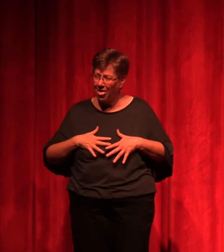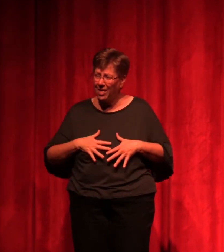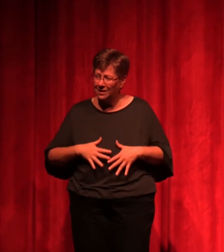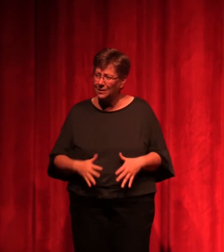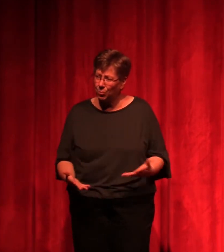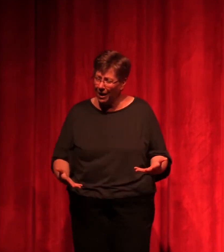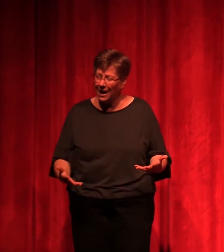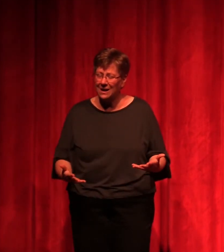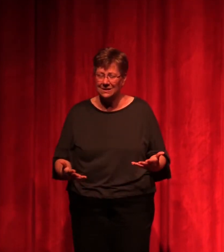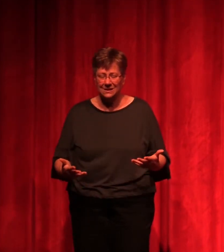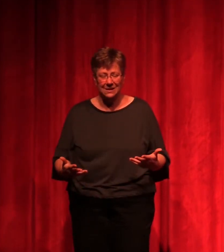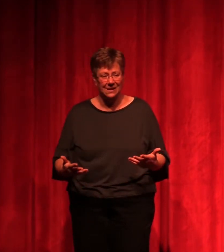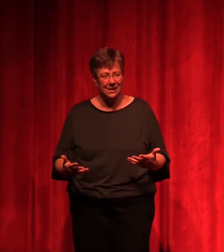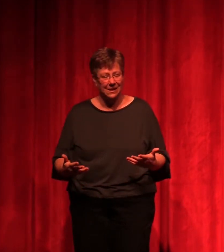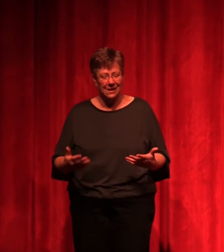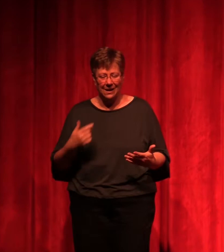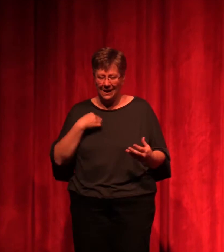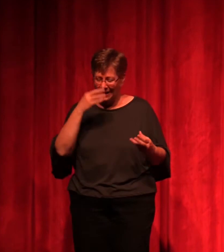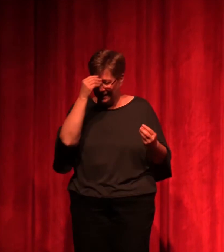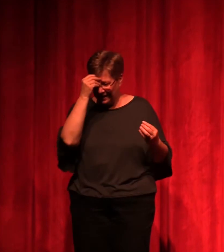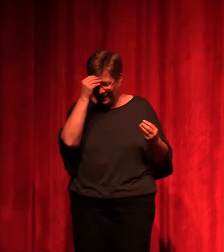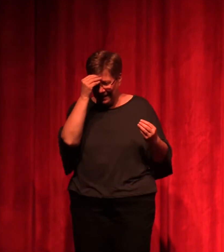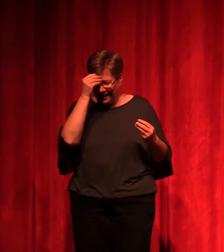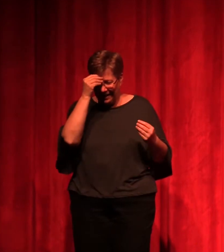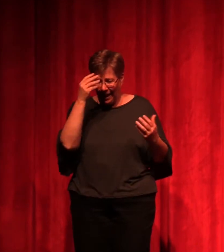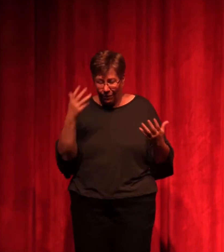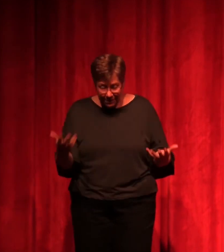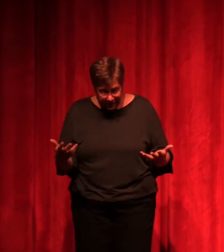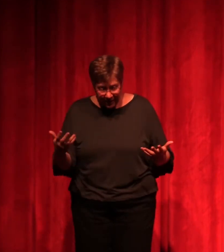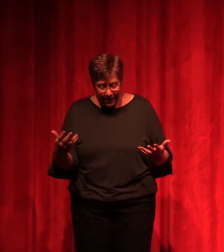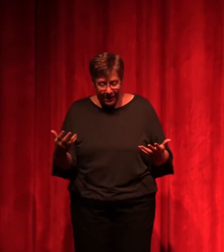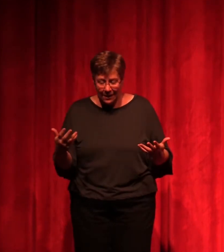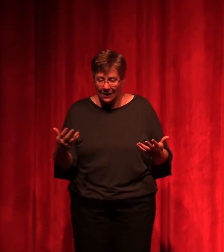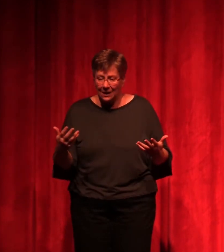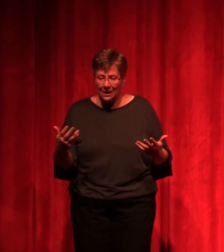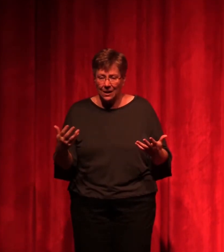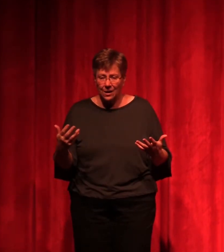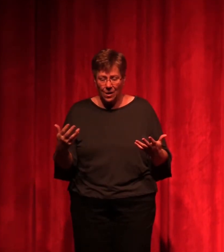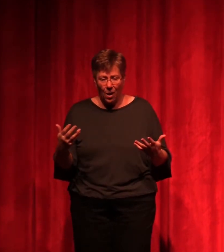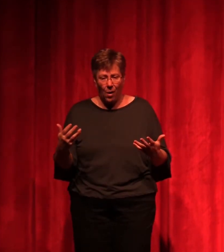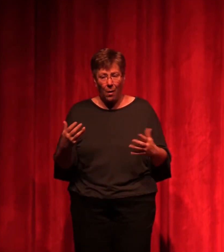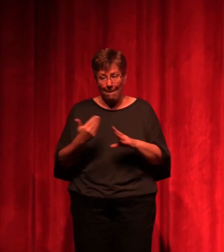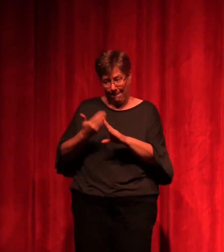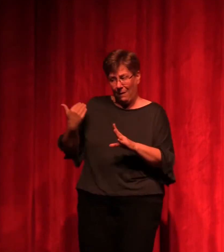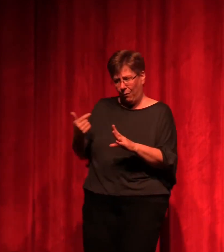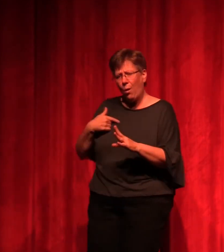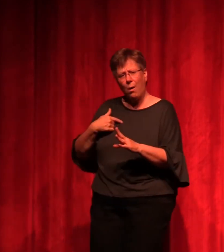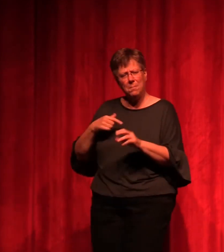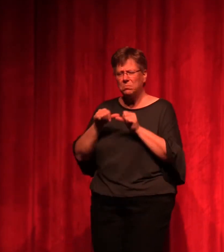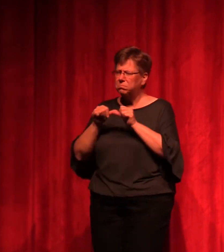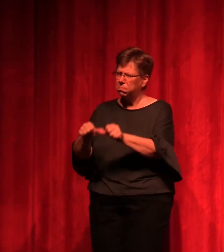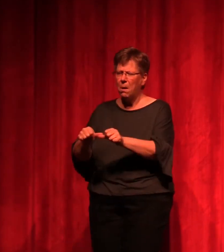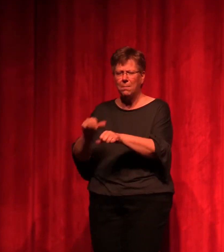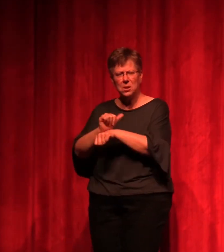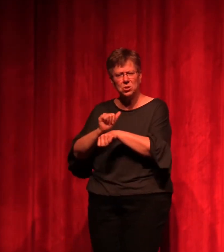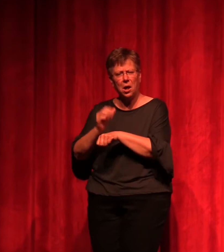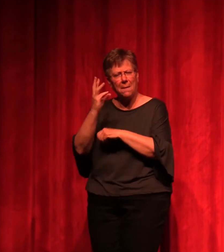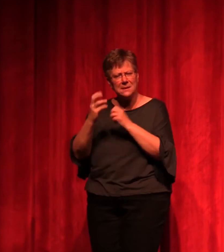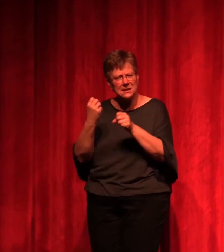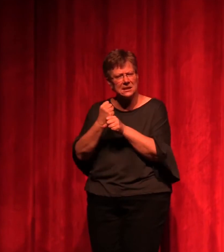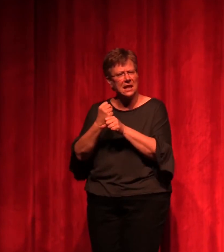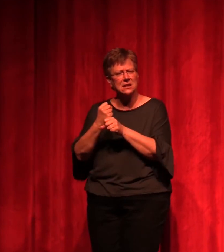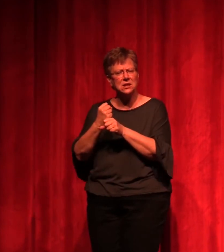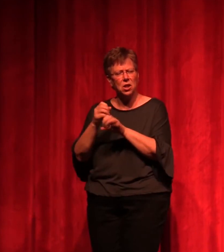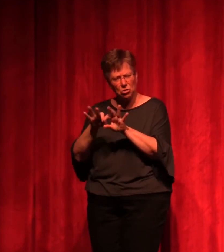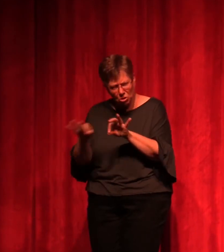And I got thinking, how did I get here? I had this nice, stable job. I had 6 years of higher education invested in